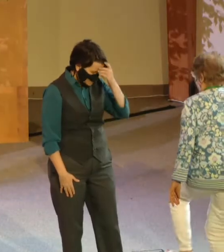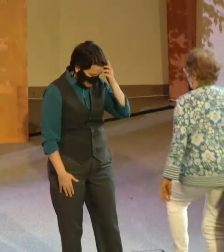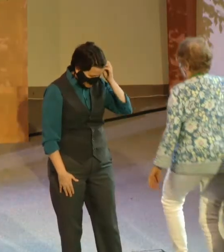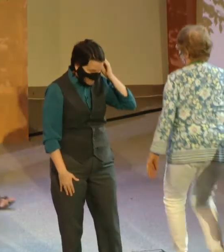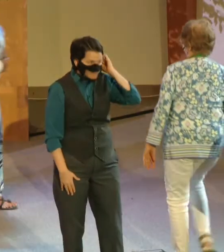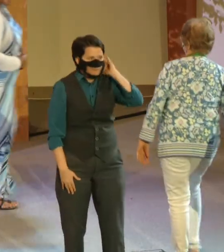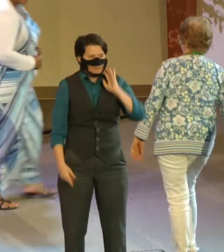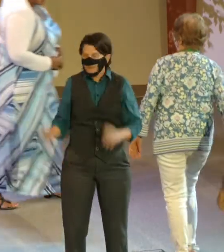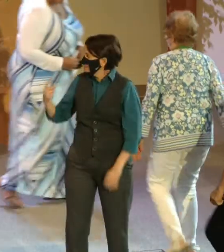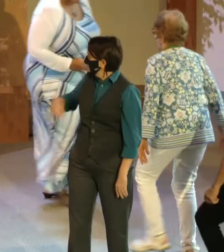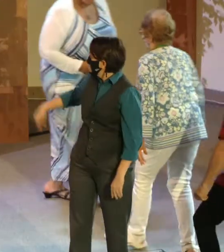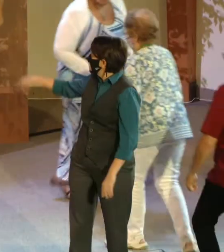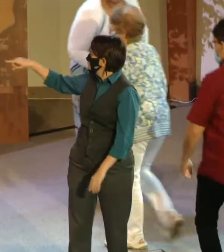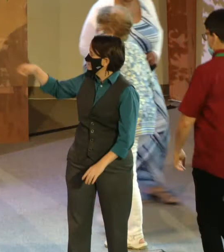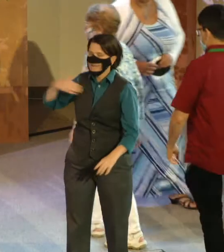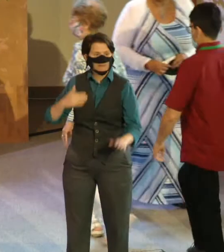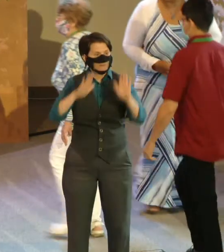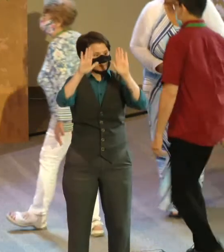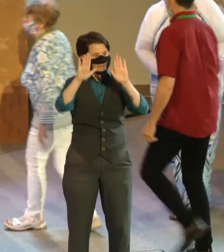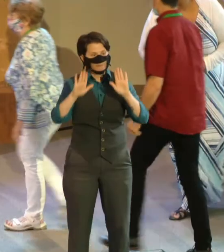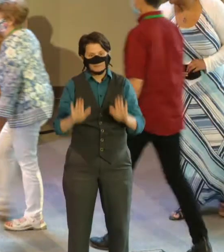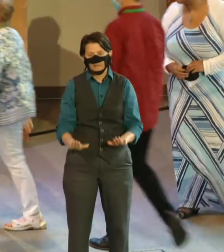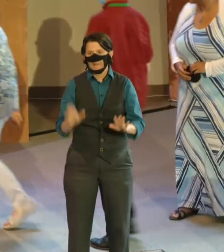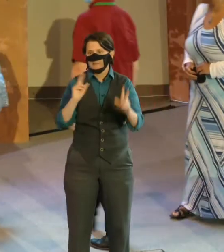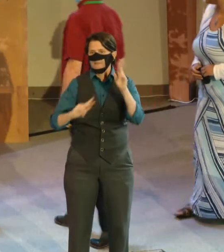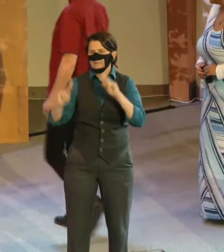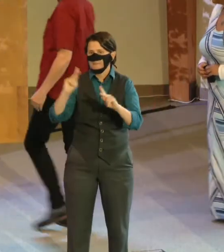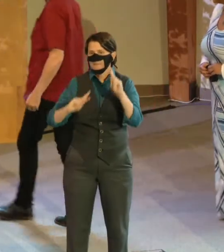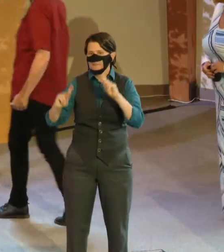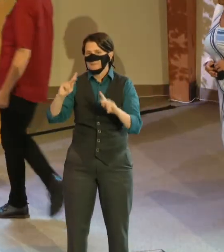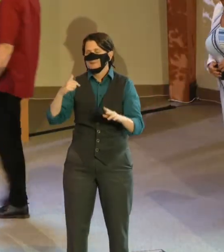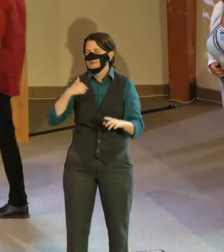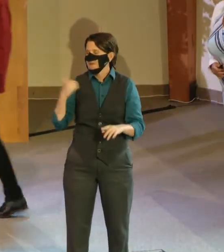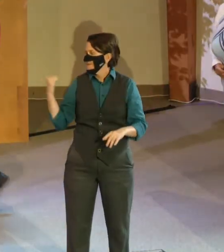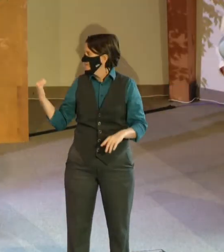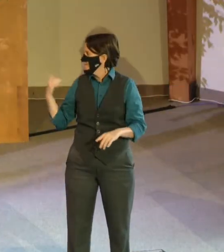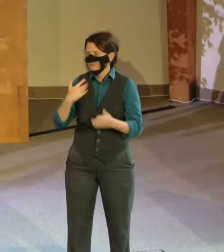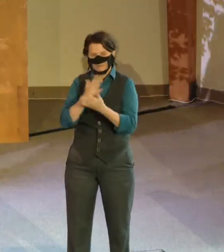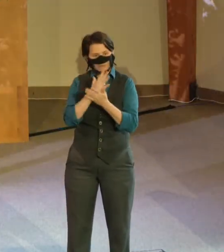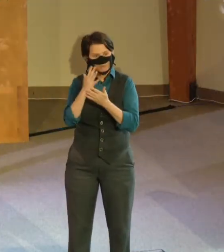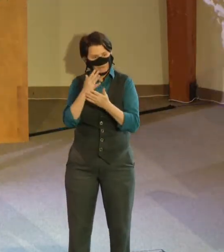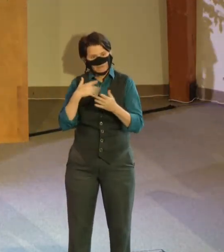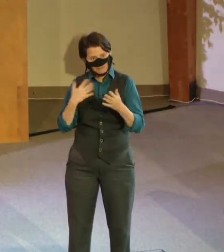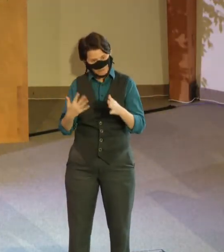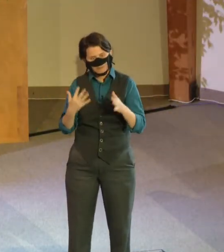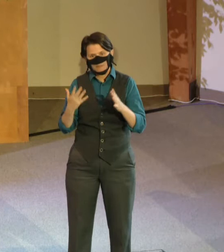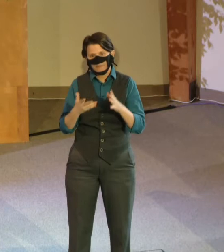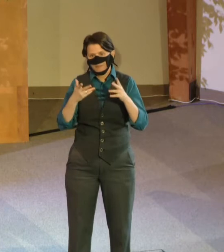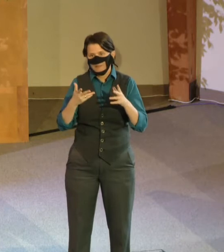It was such a joy to spend 5 weeks with them and just to see the bright lights that they